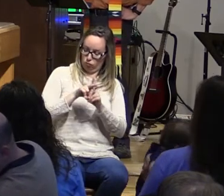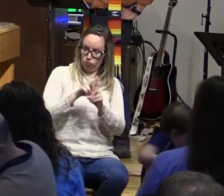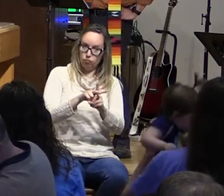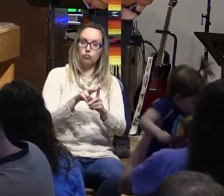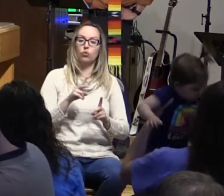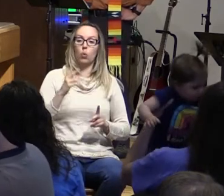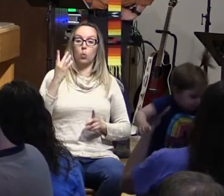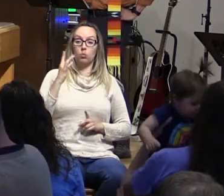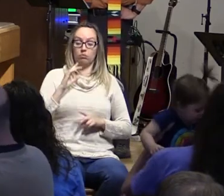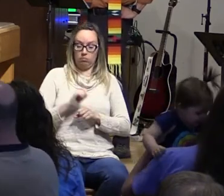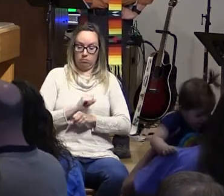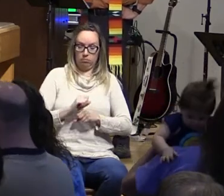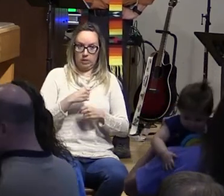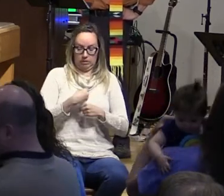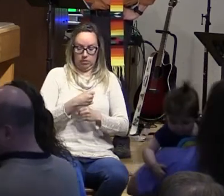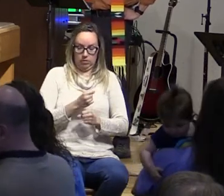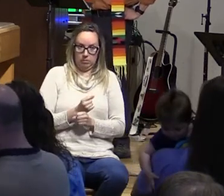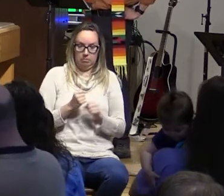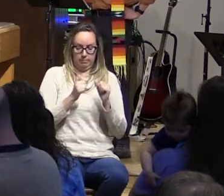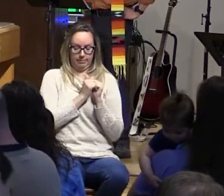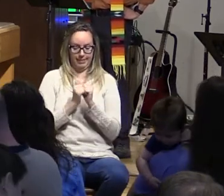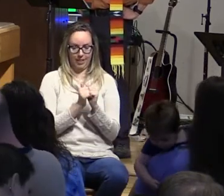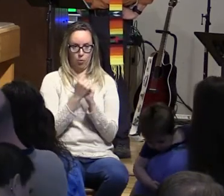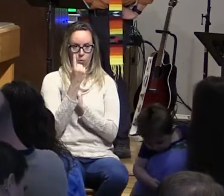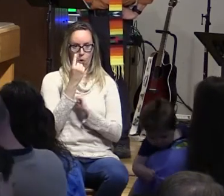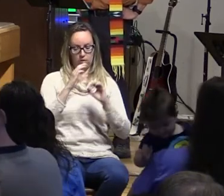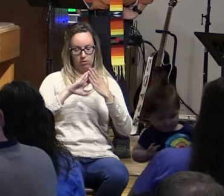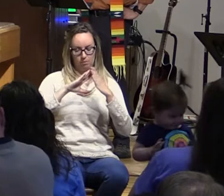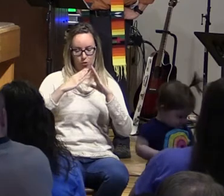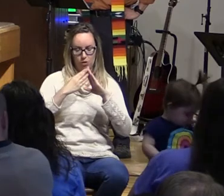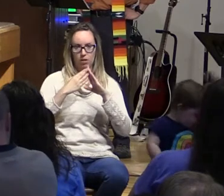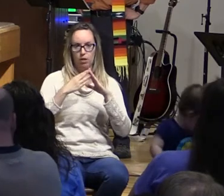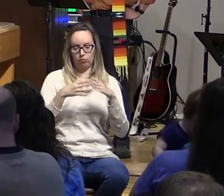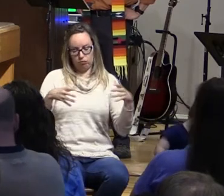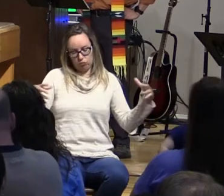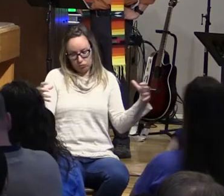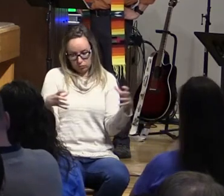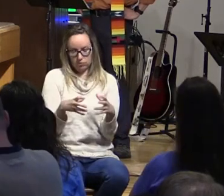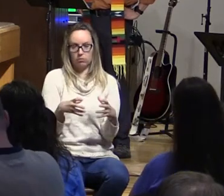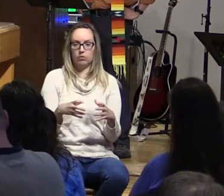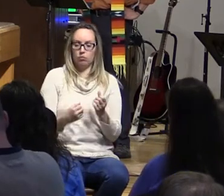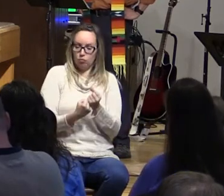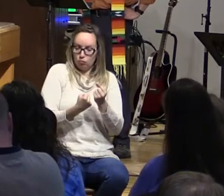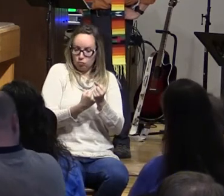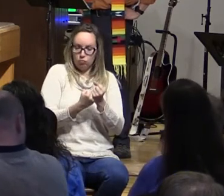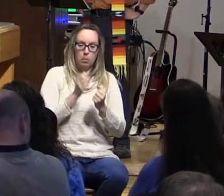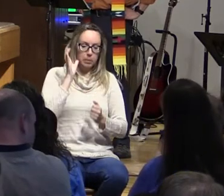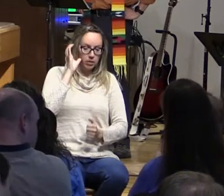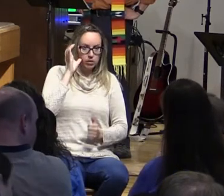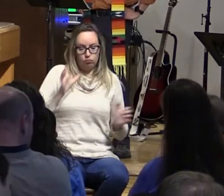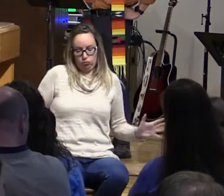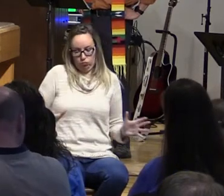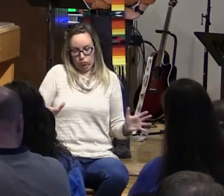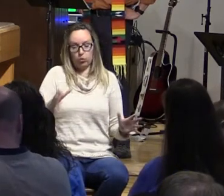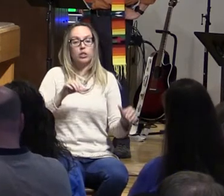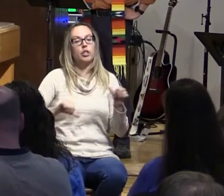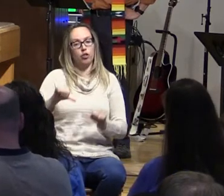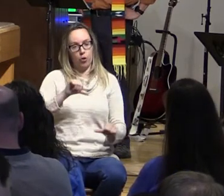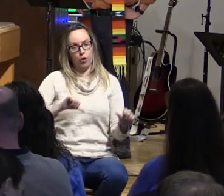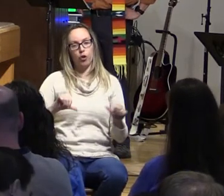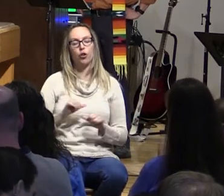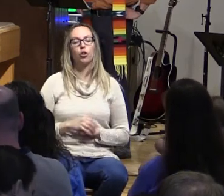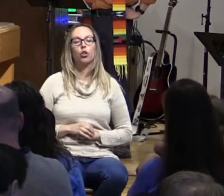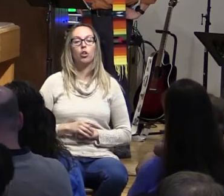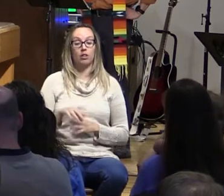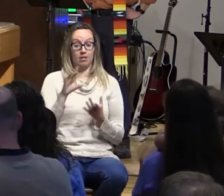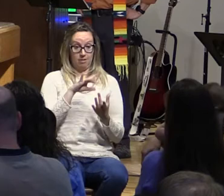you made us to be with one another in a community, to support and listen and encourage one another. In the